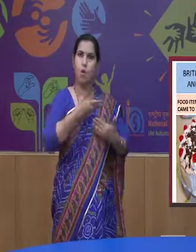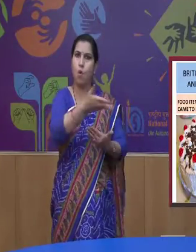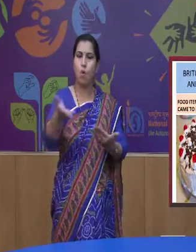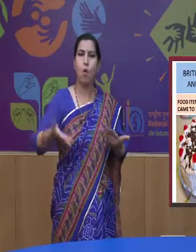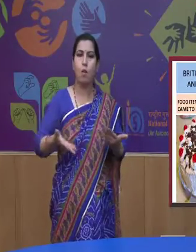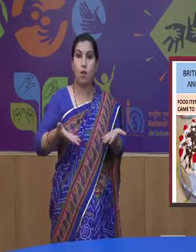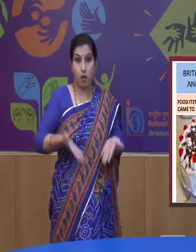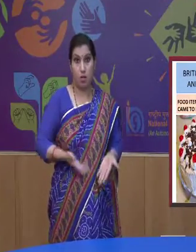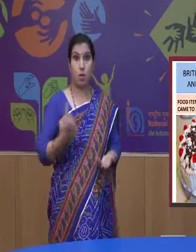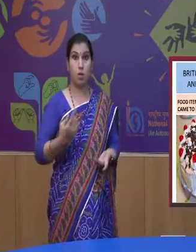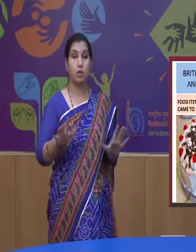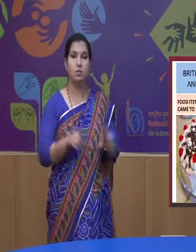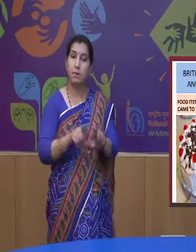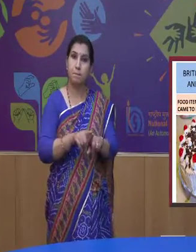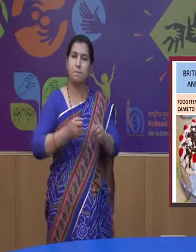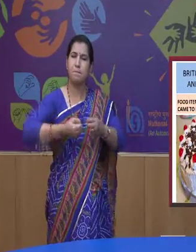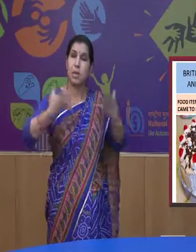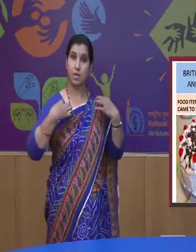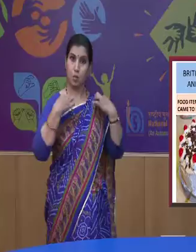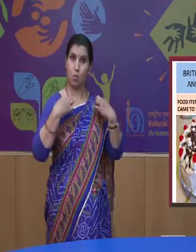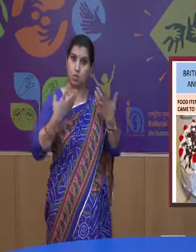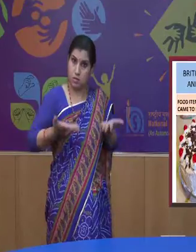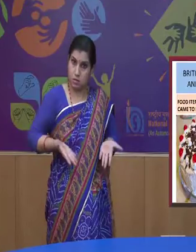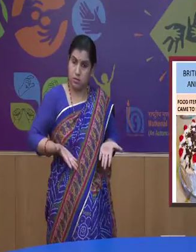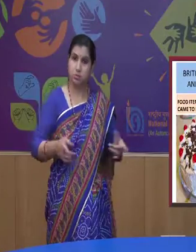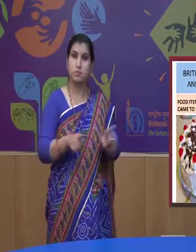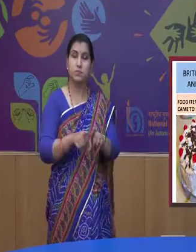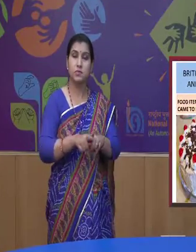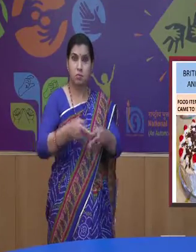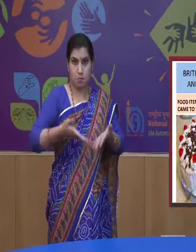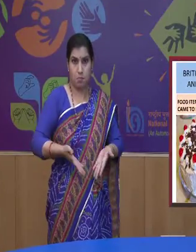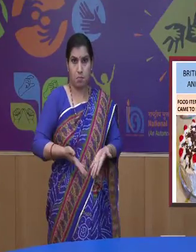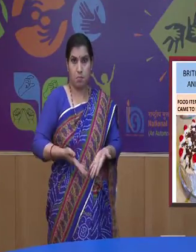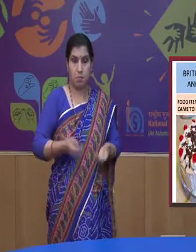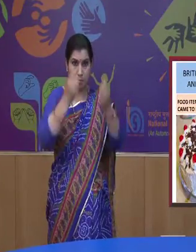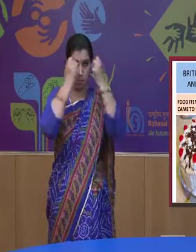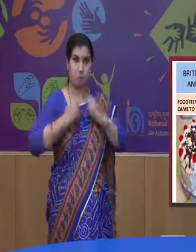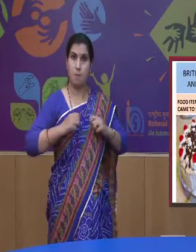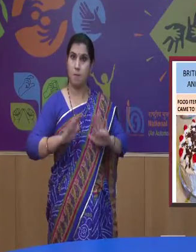Not only this, even many of the clothes like we wear today,